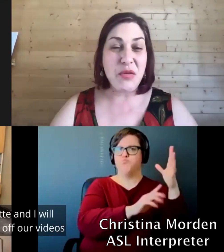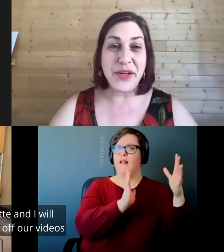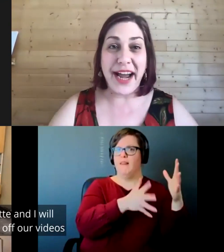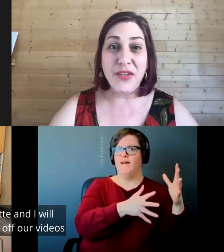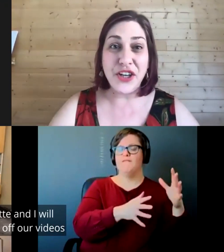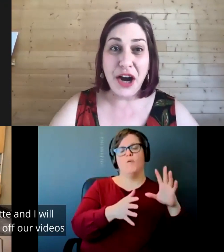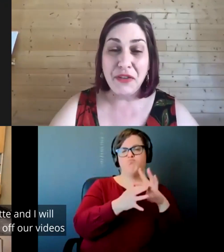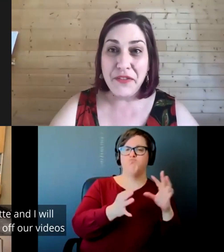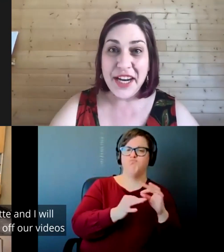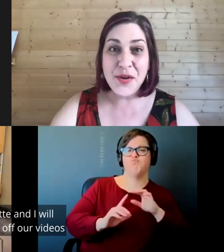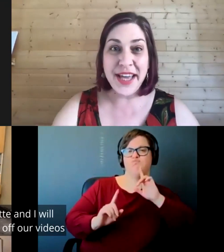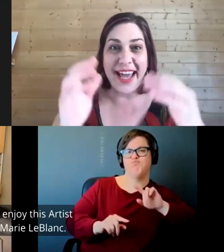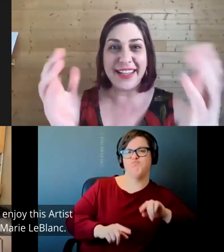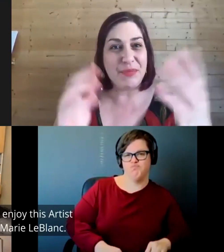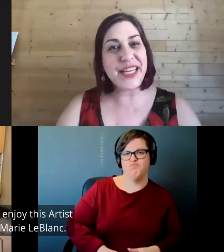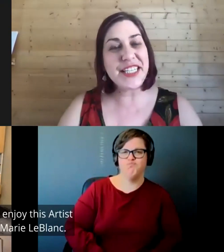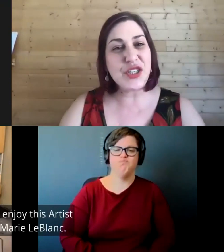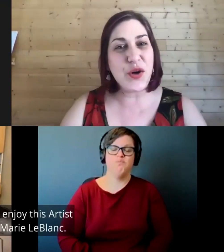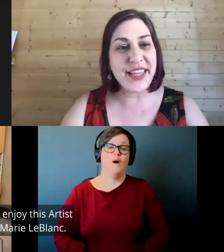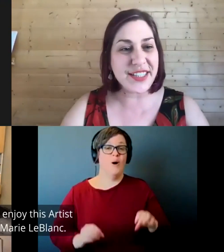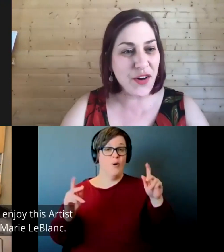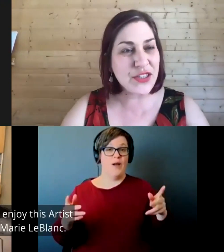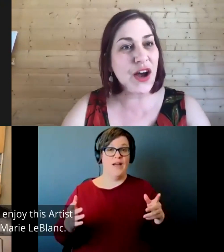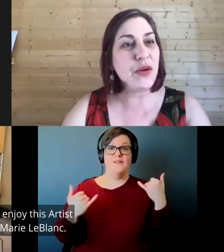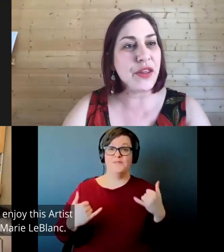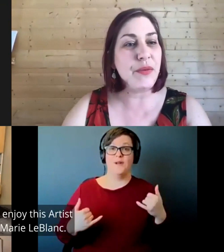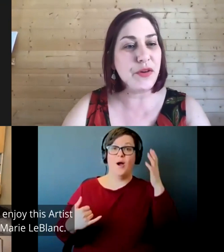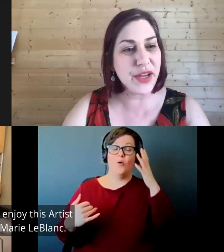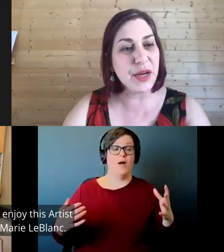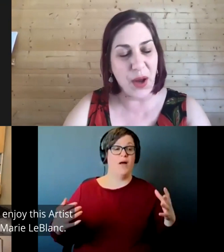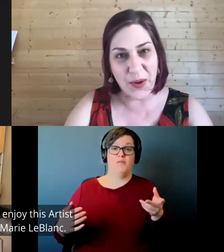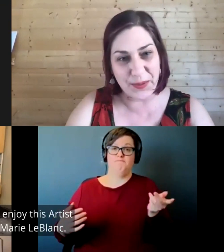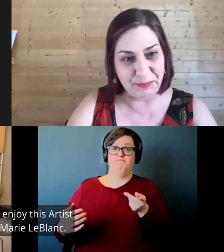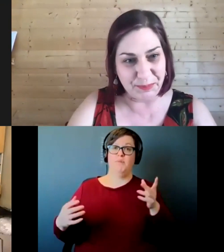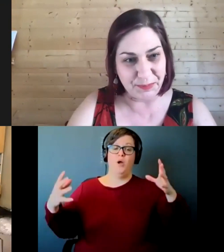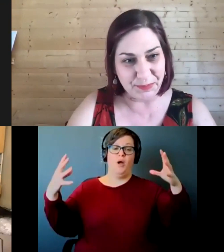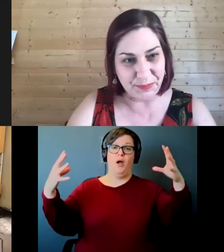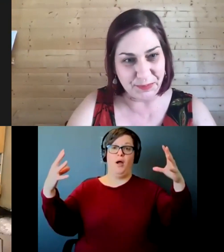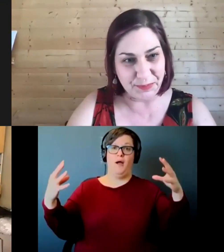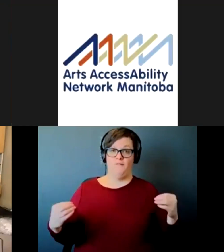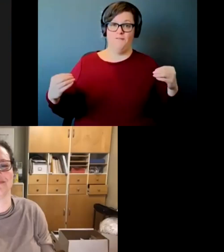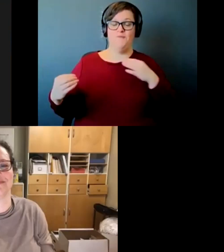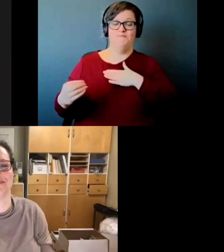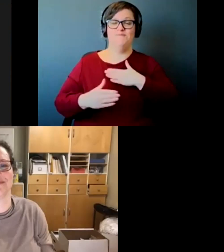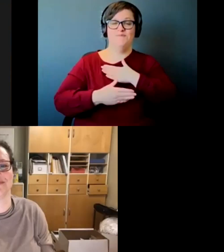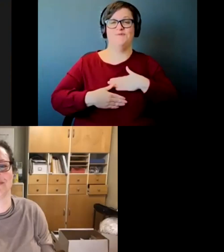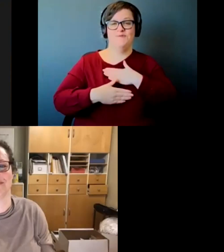Yvette and I will now turn off our videos, and please enjoy this artist talk with Marie LeBlanc.